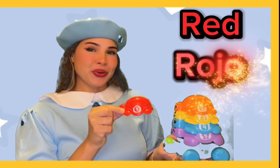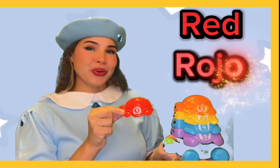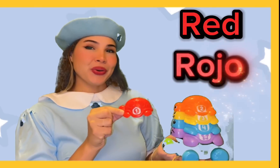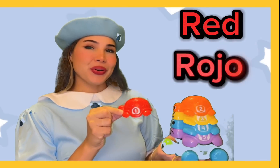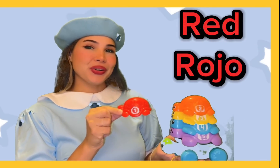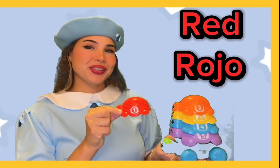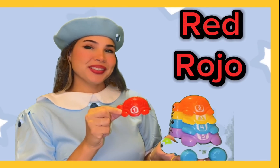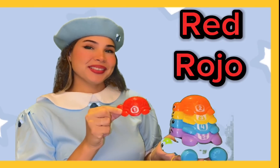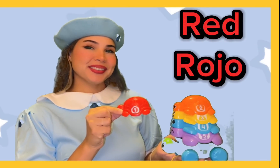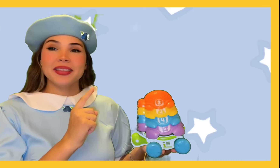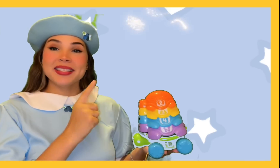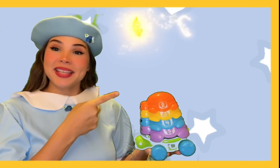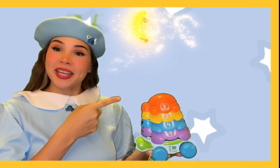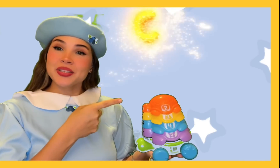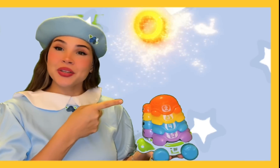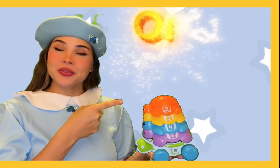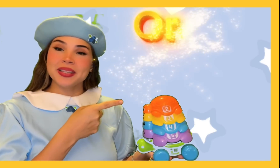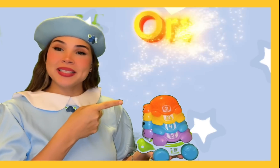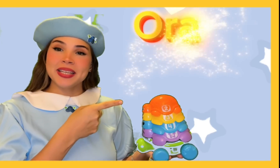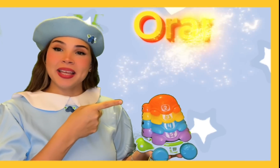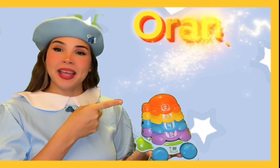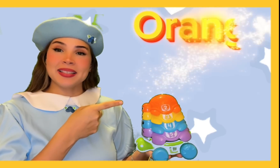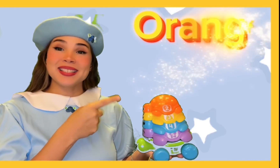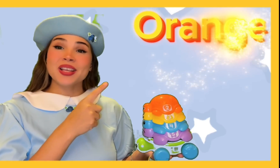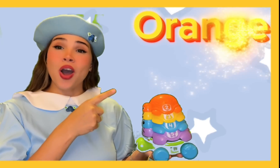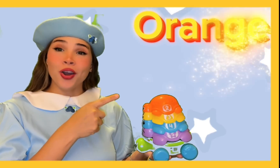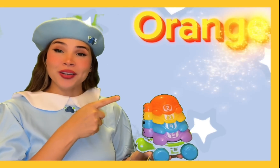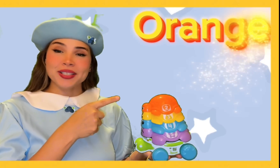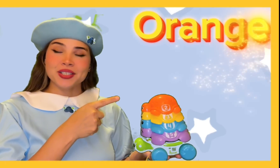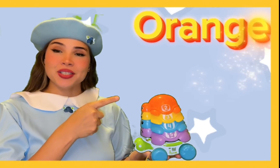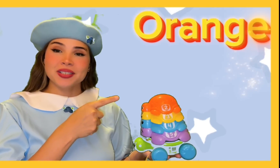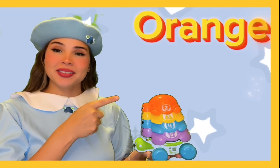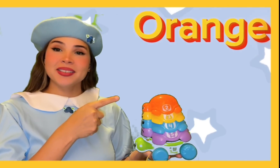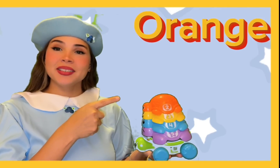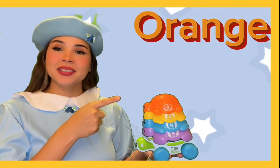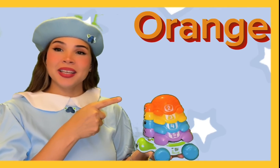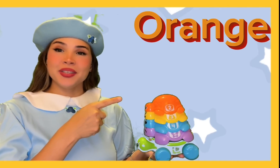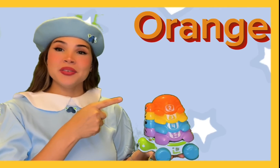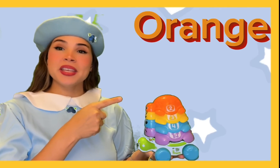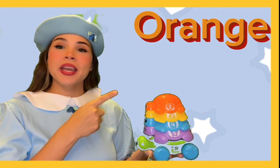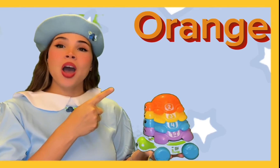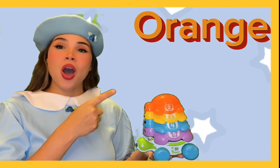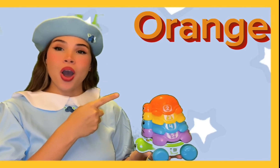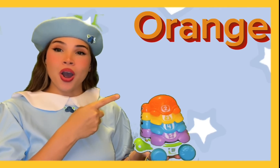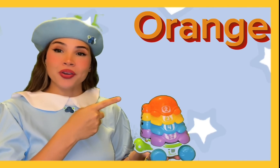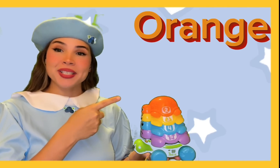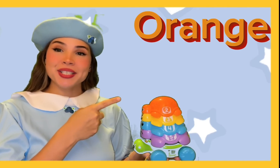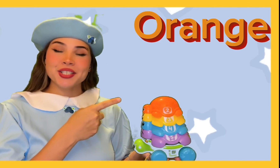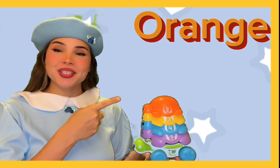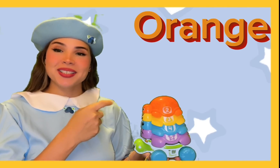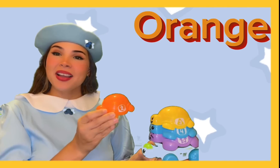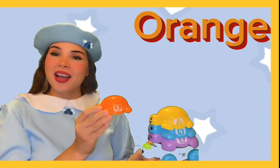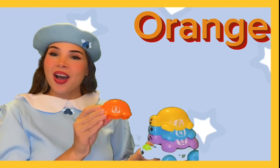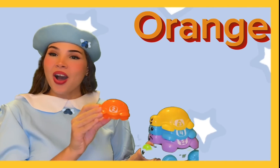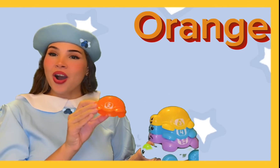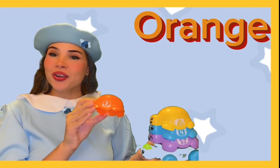Rojo. The second turtle that Tina has is orange. Can you say orange?